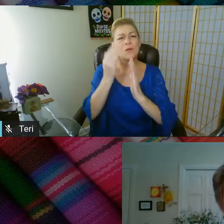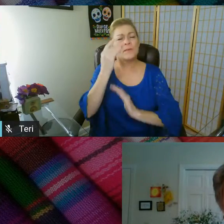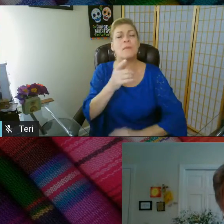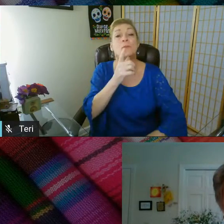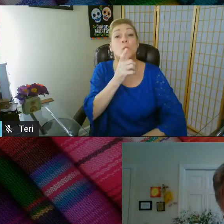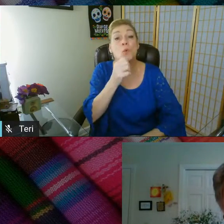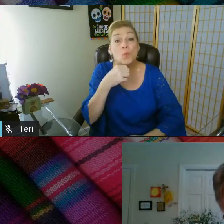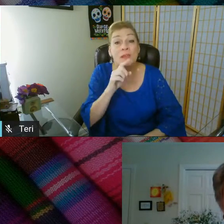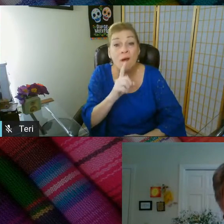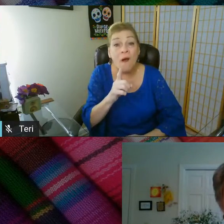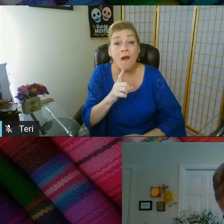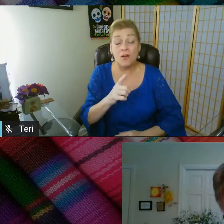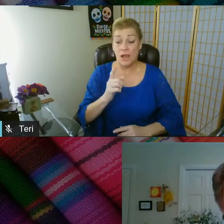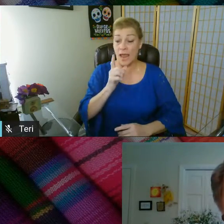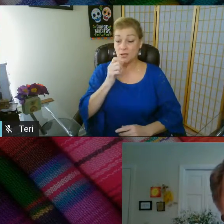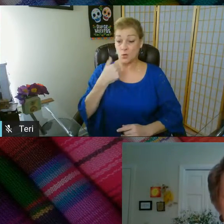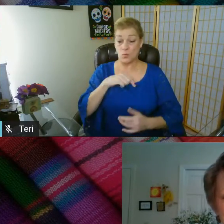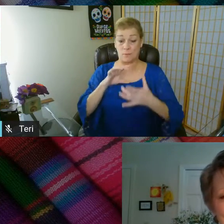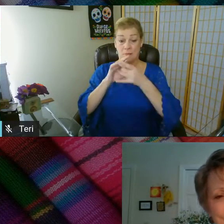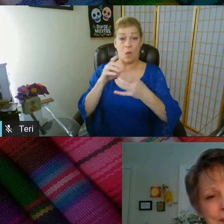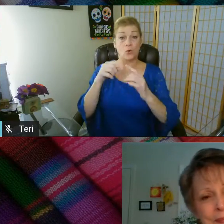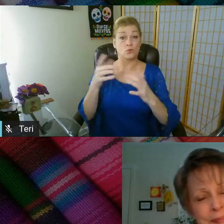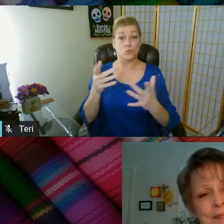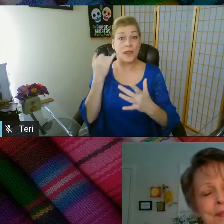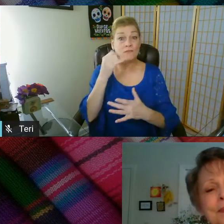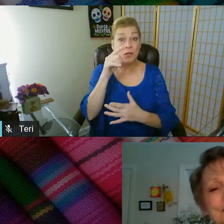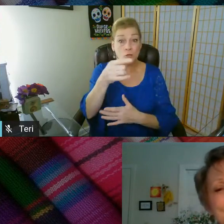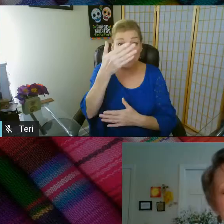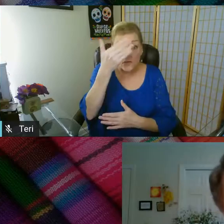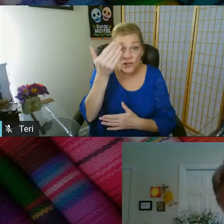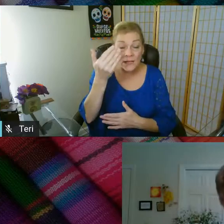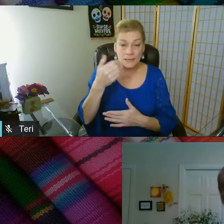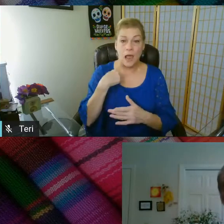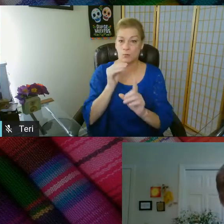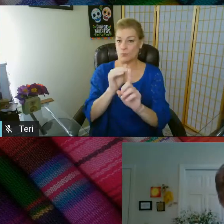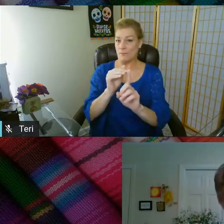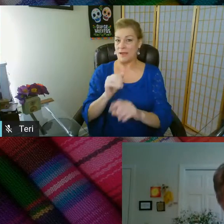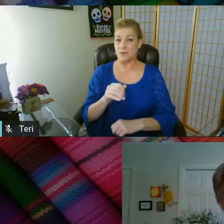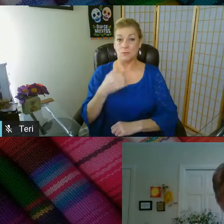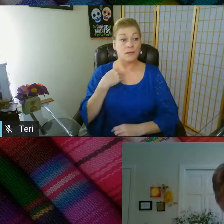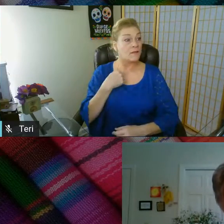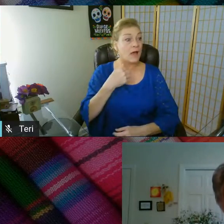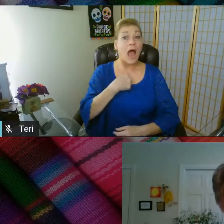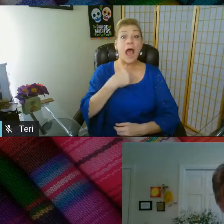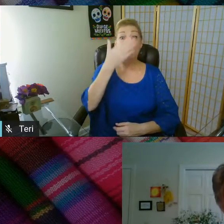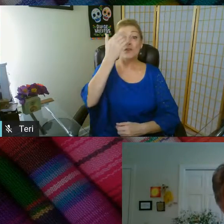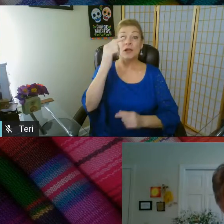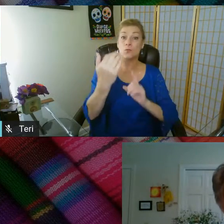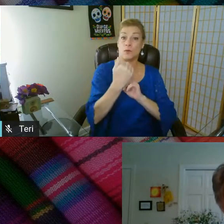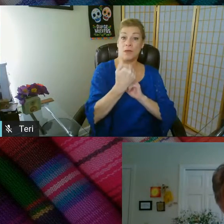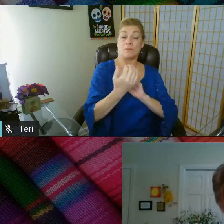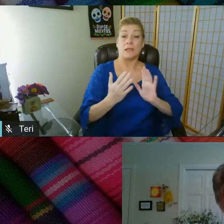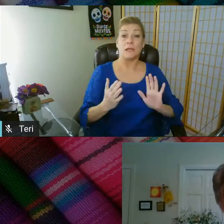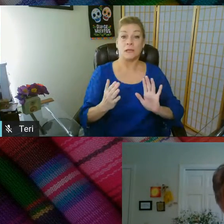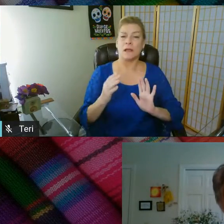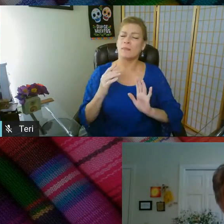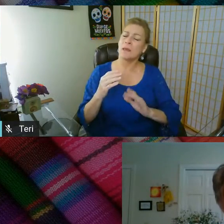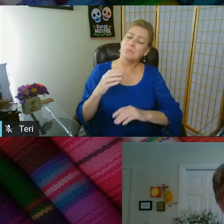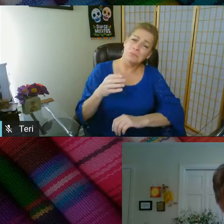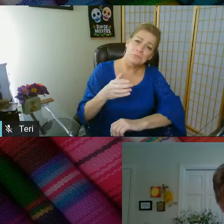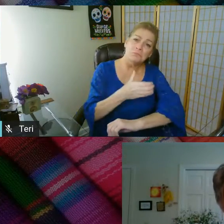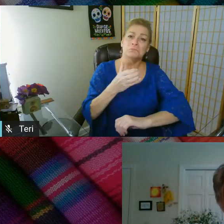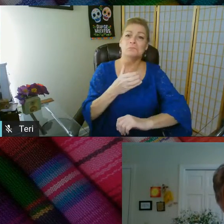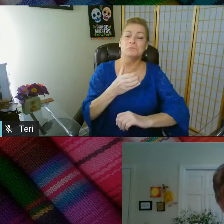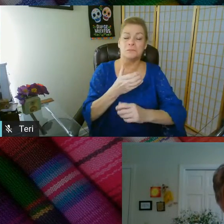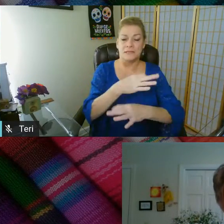I forget, you may remind me, and where you forget, I may remind you. And this is the power of spiritual community. So